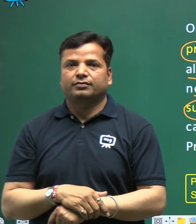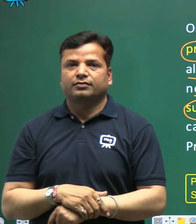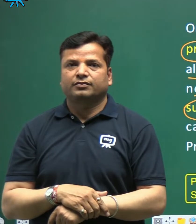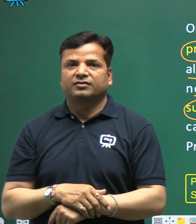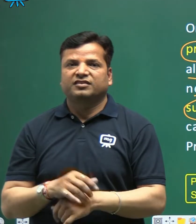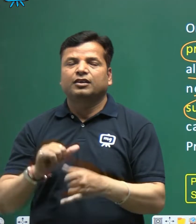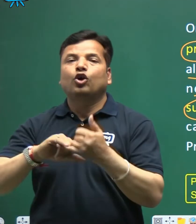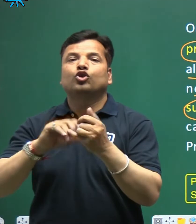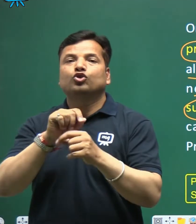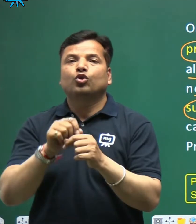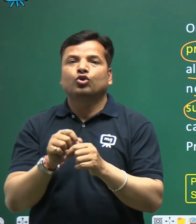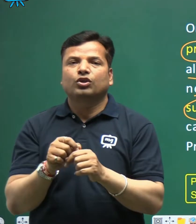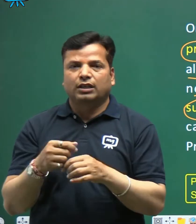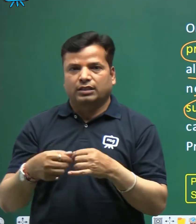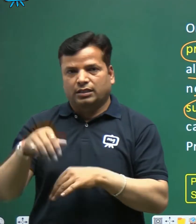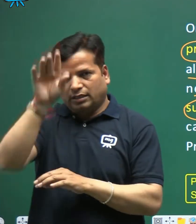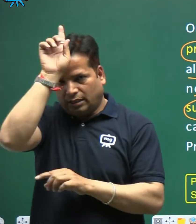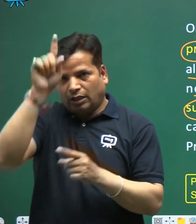So the courtiers